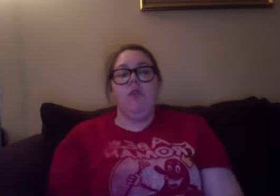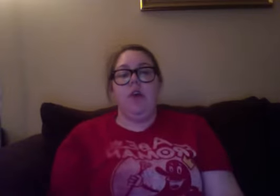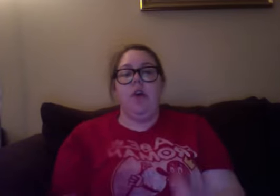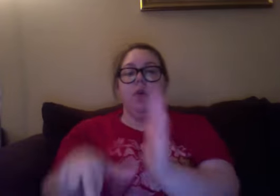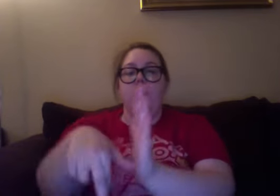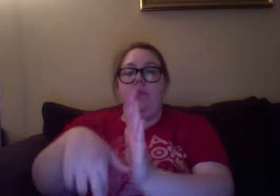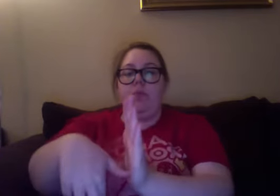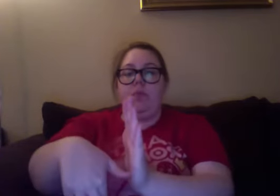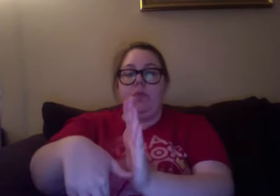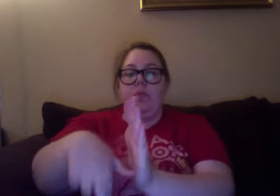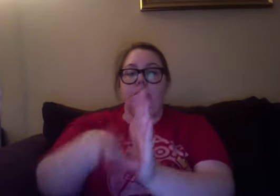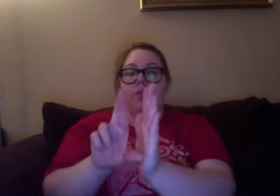review,